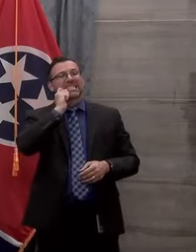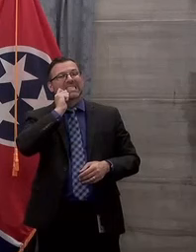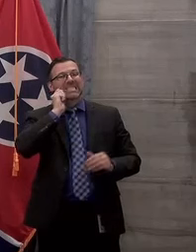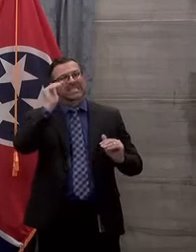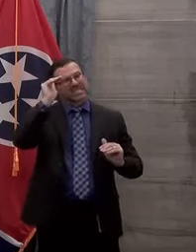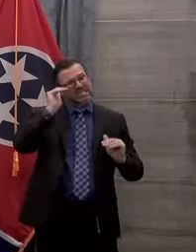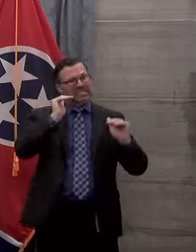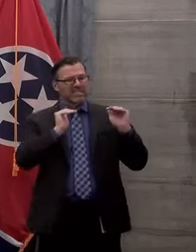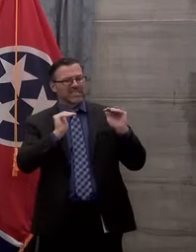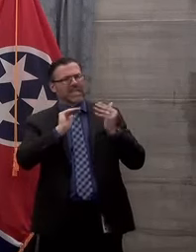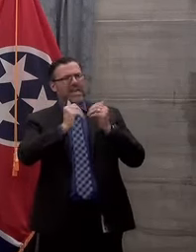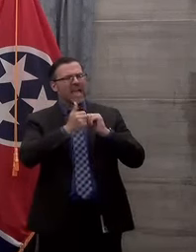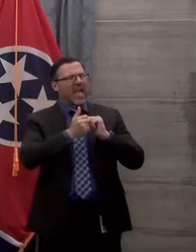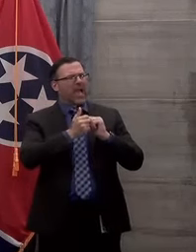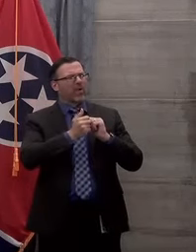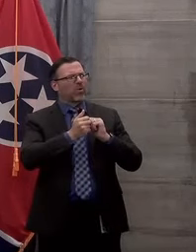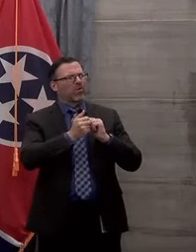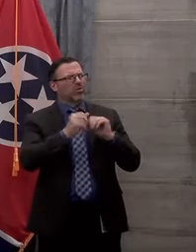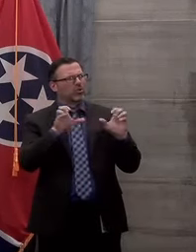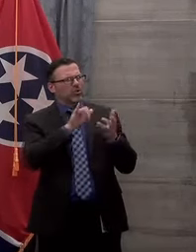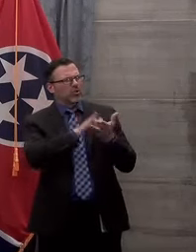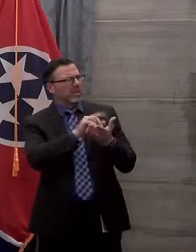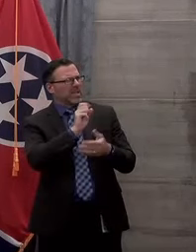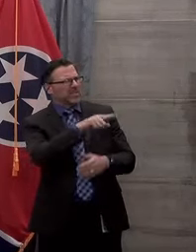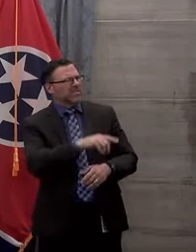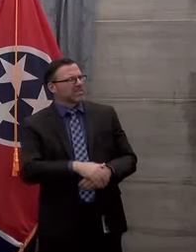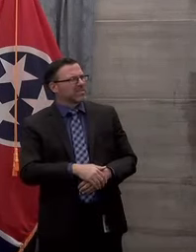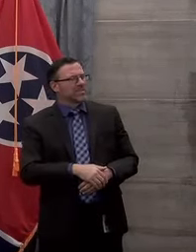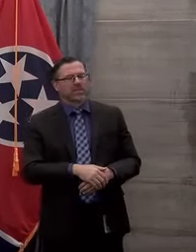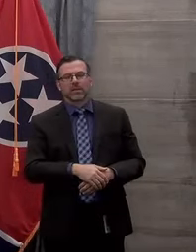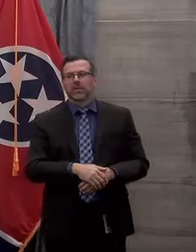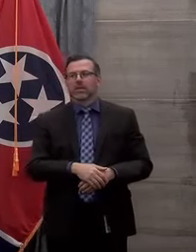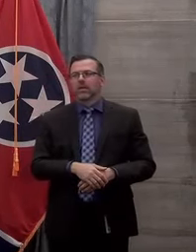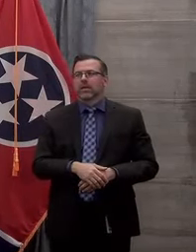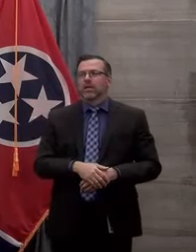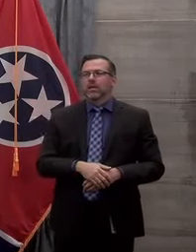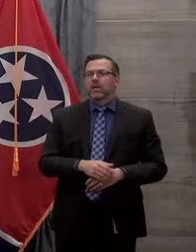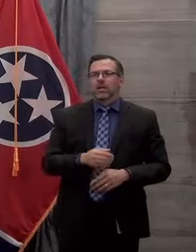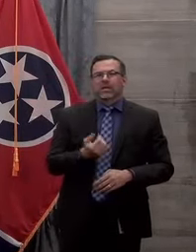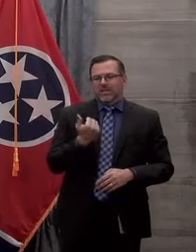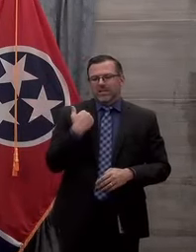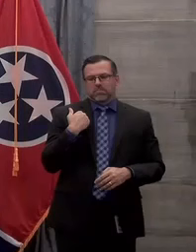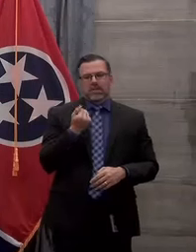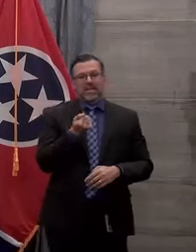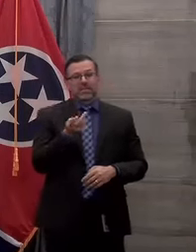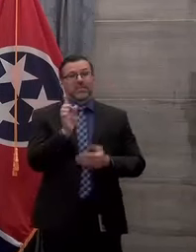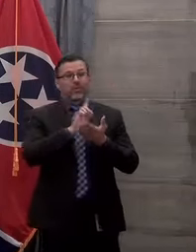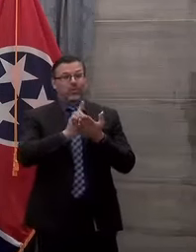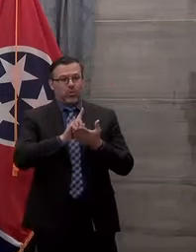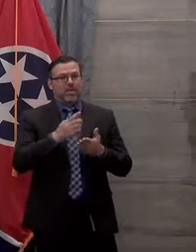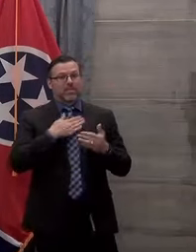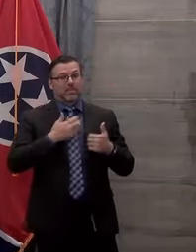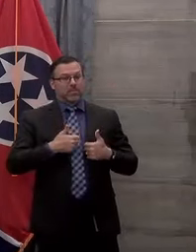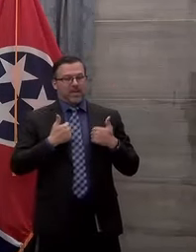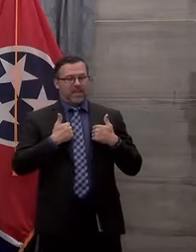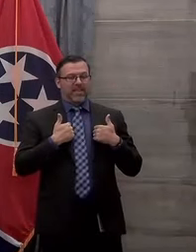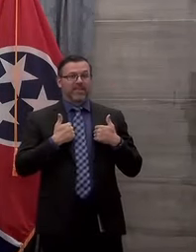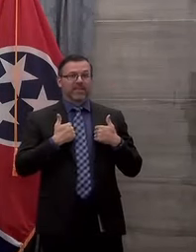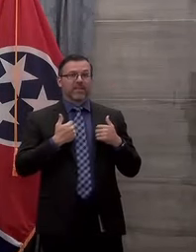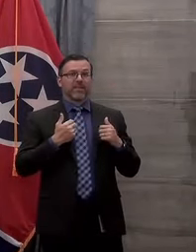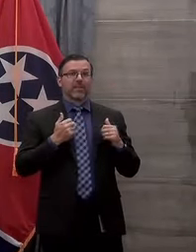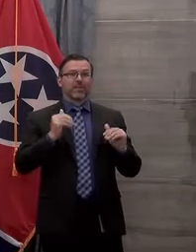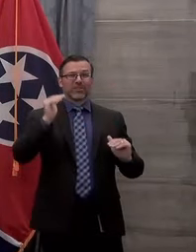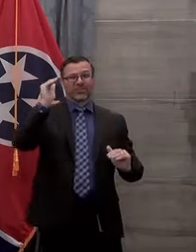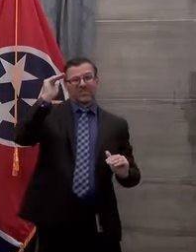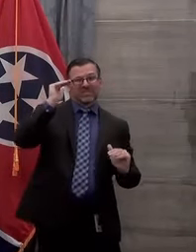we achieve that? I'd answer that by saying, based on the last few weeks of my life, reconciliation